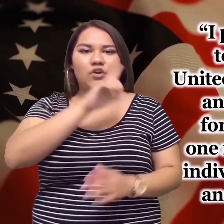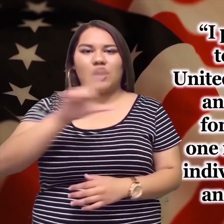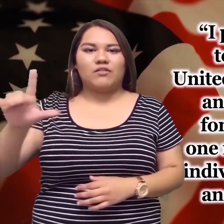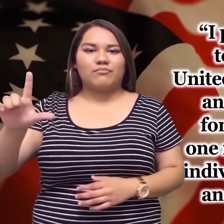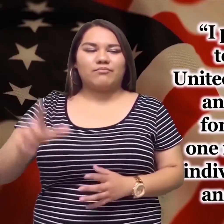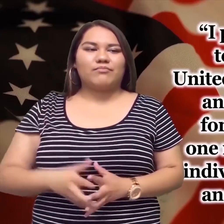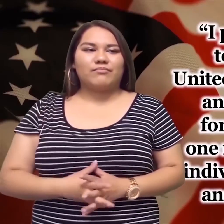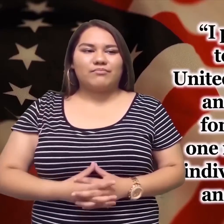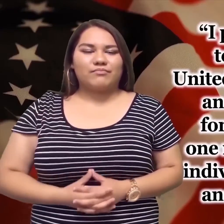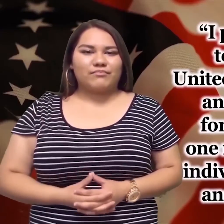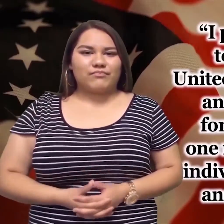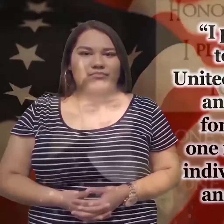all.